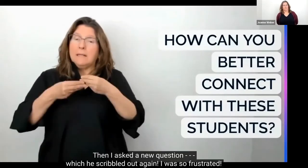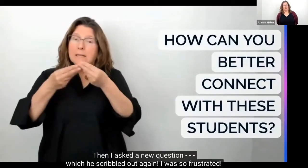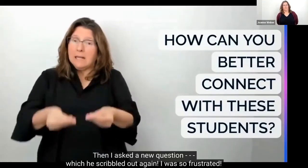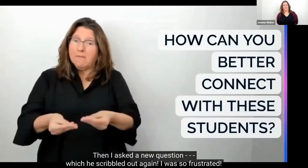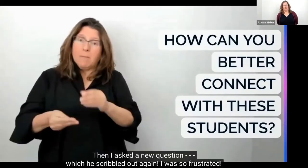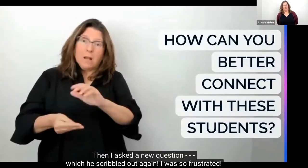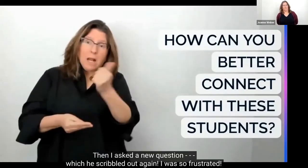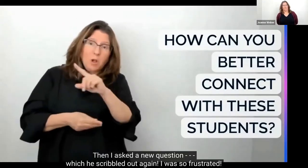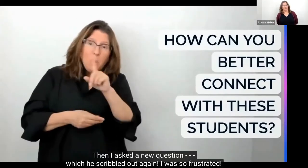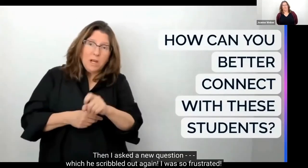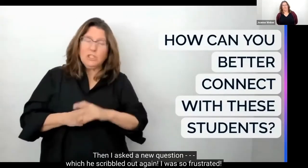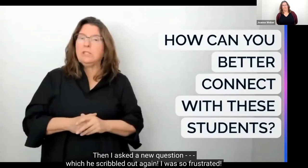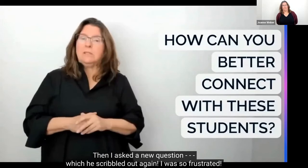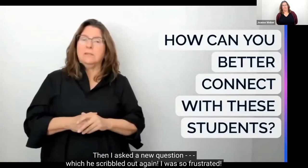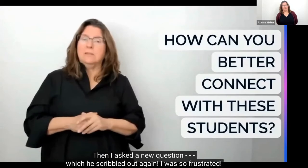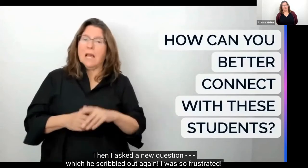Then I asked a new question,